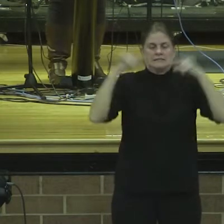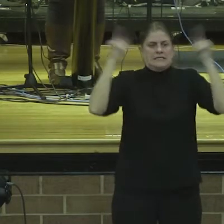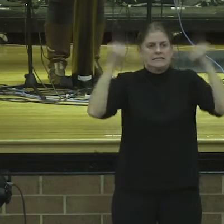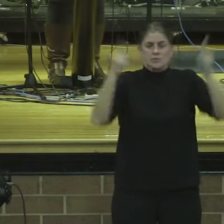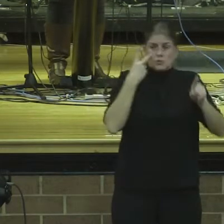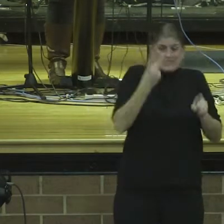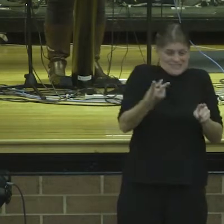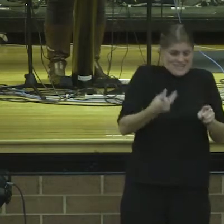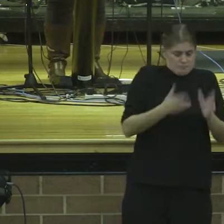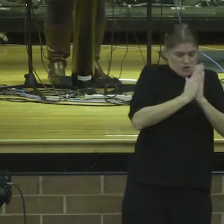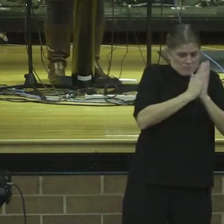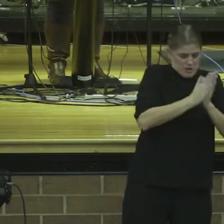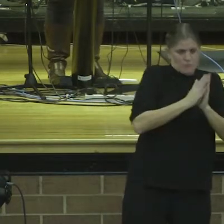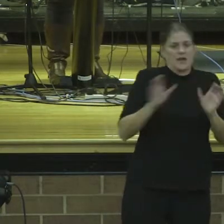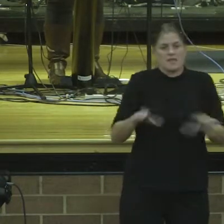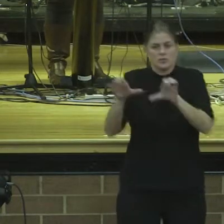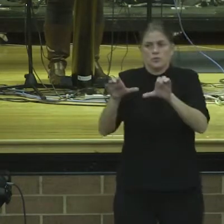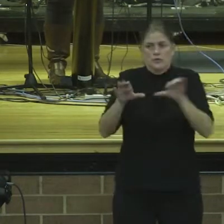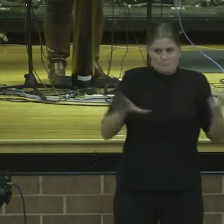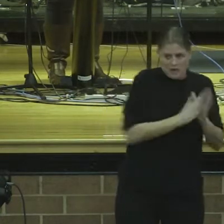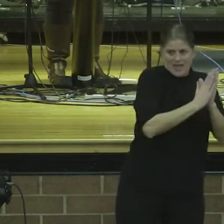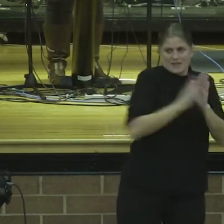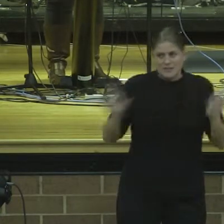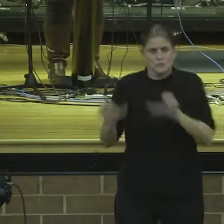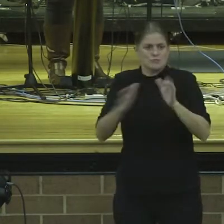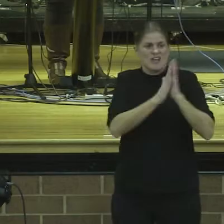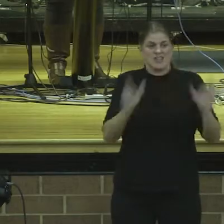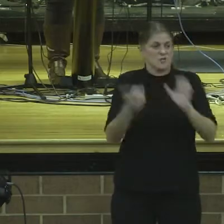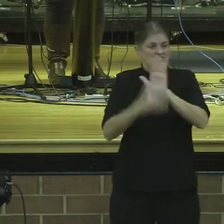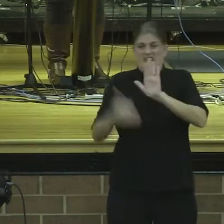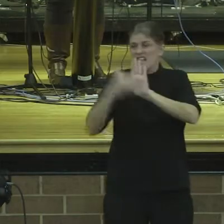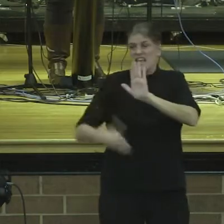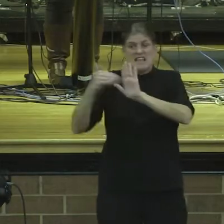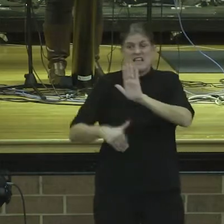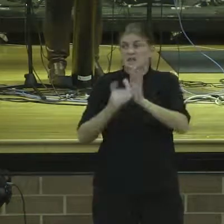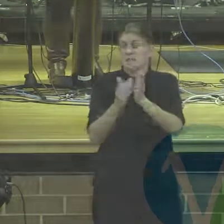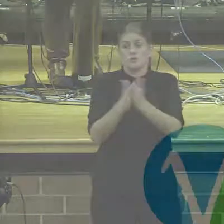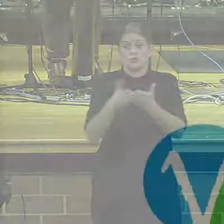you'll see the shifting, the pattern is the same. It is pray, then act. Pray, then act.